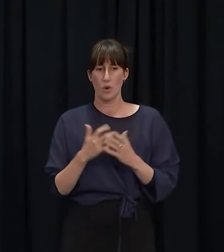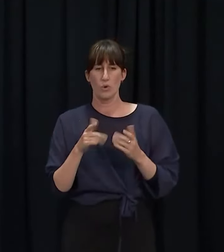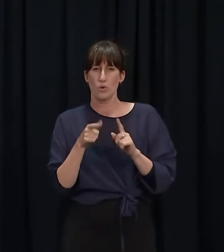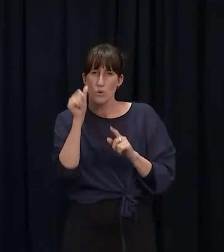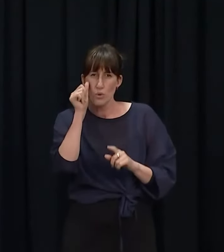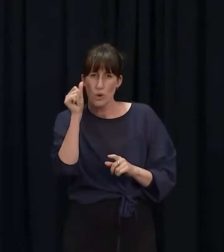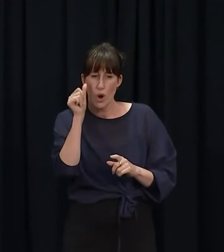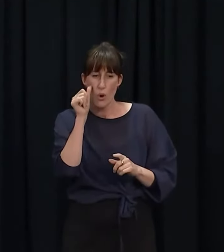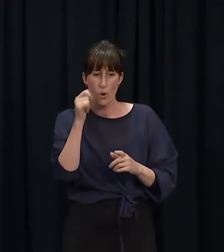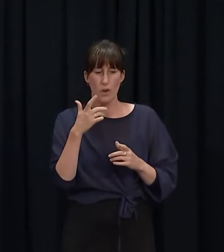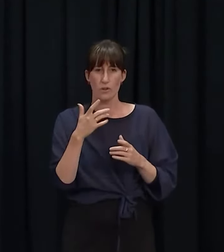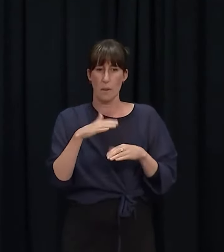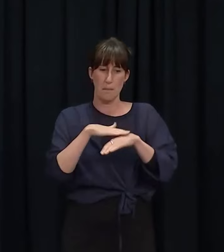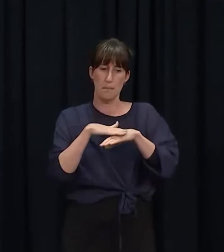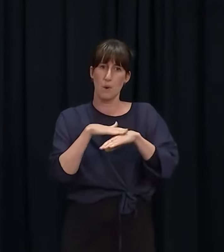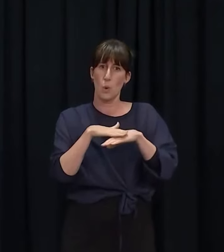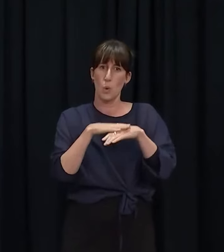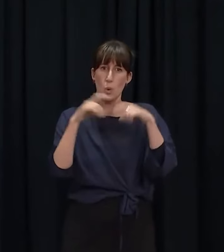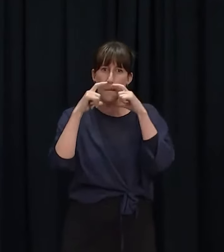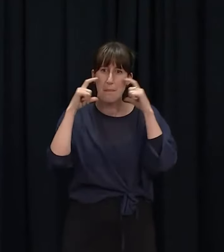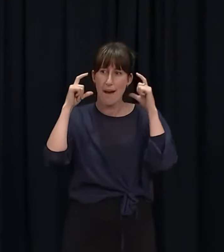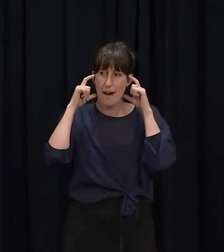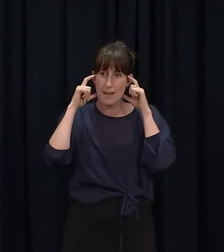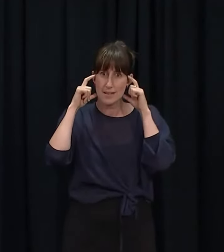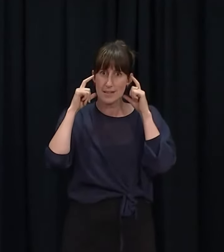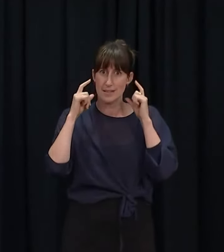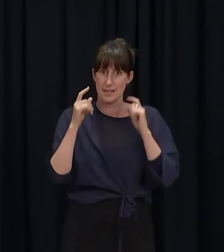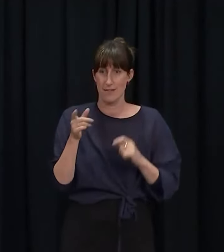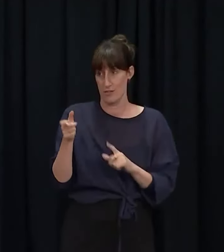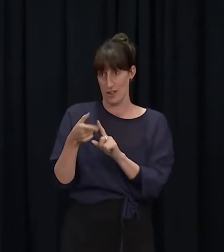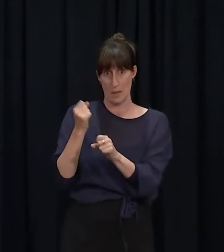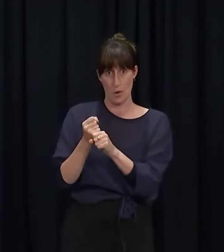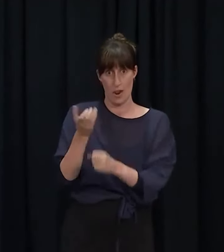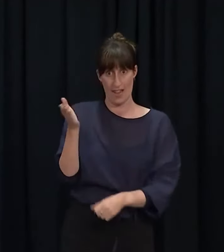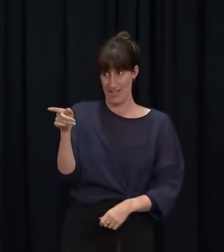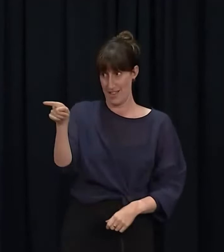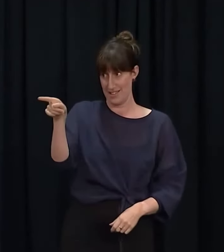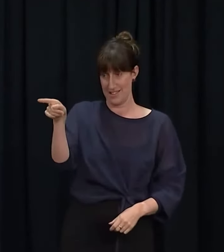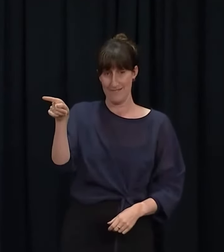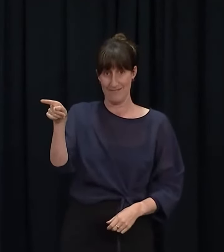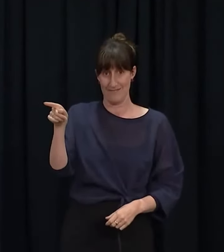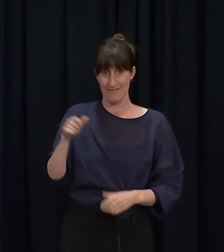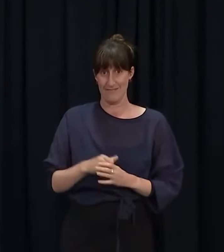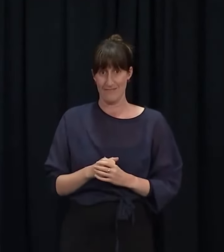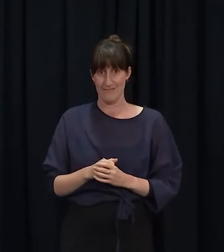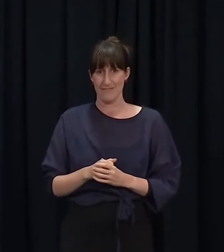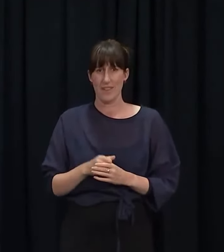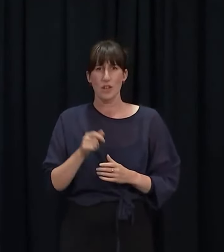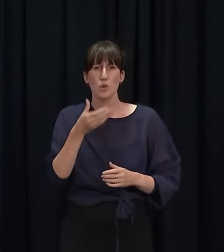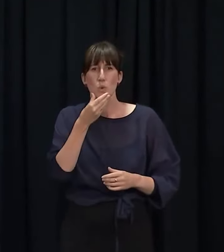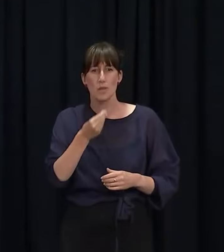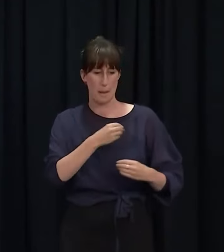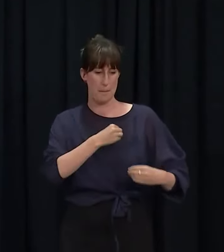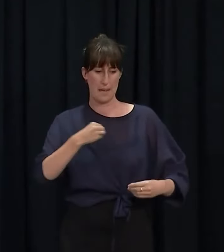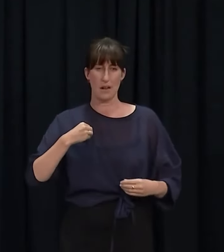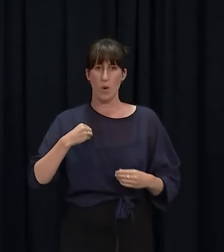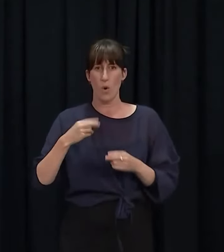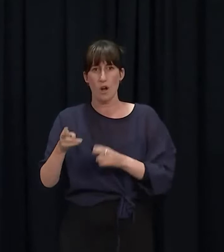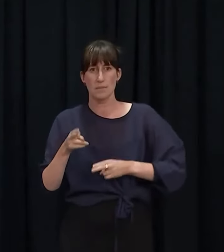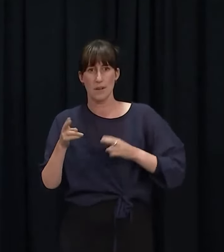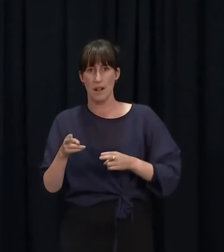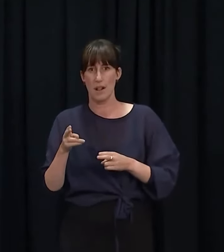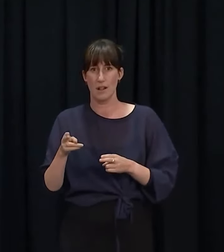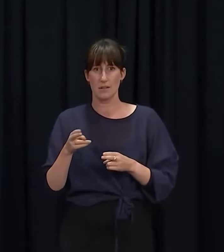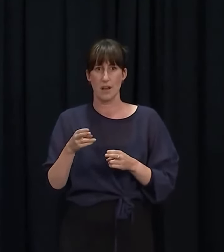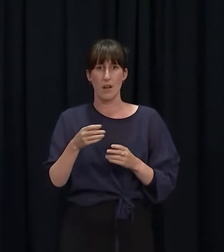in public facing roles. So that includes, for instance, the widely available blue medical grade mask